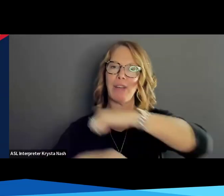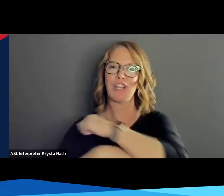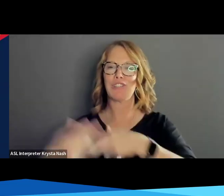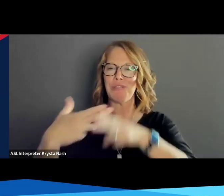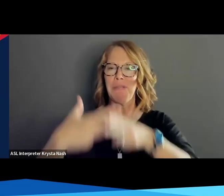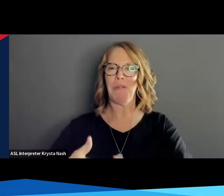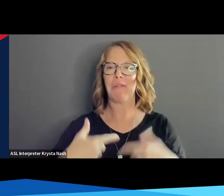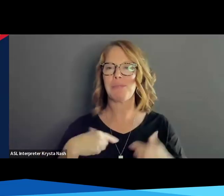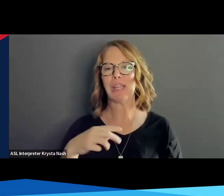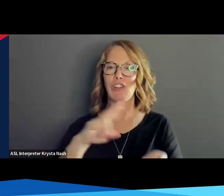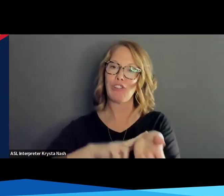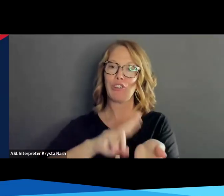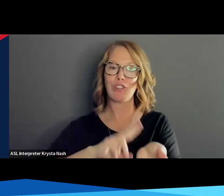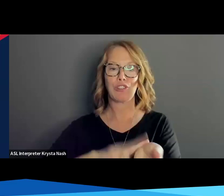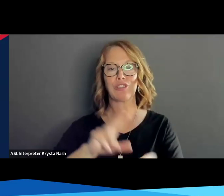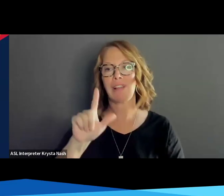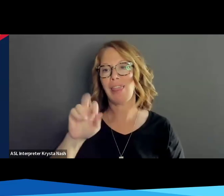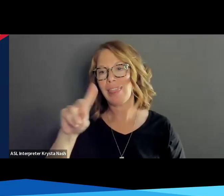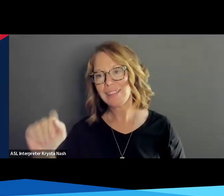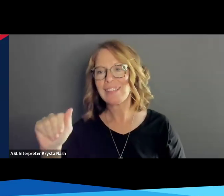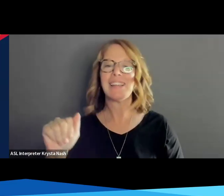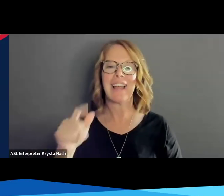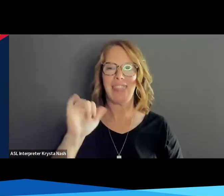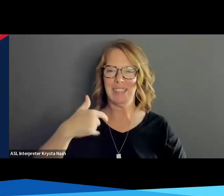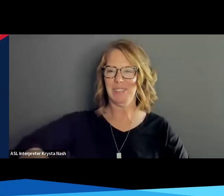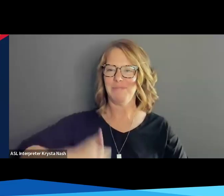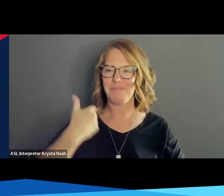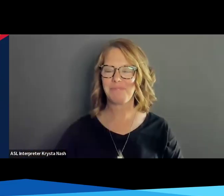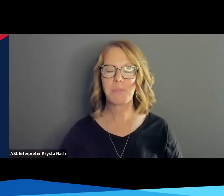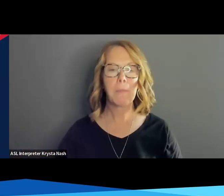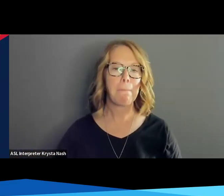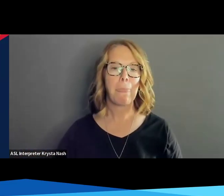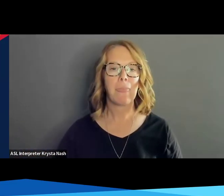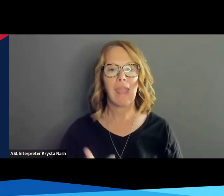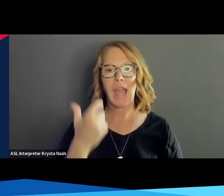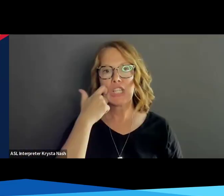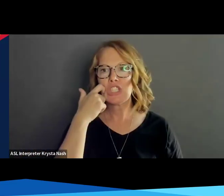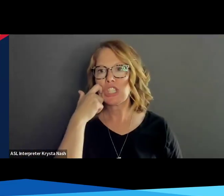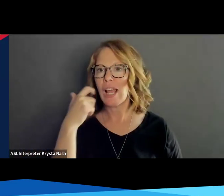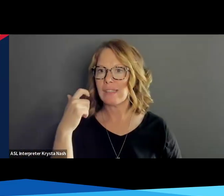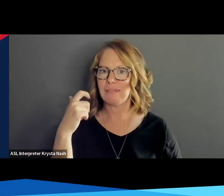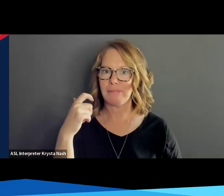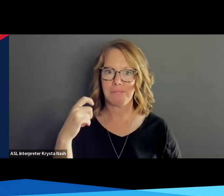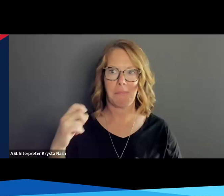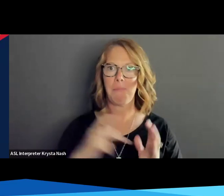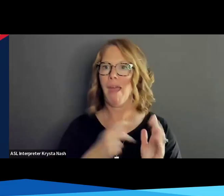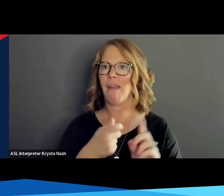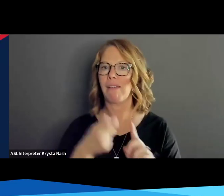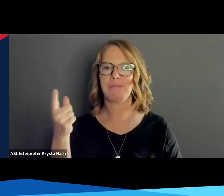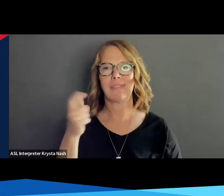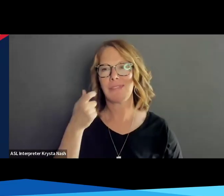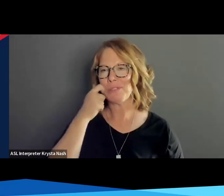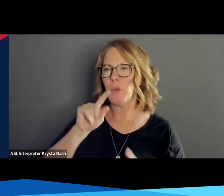you see something from the Reeve Foundation, Nurse Linda, that would be me. I just got back from Florida, where I was at the